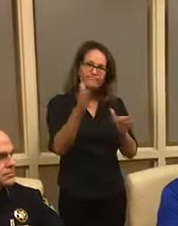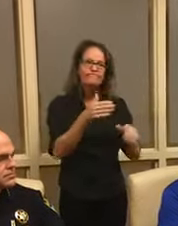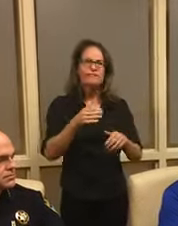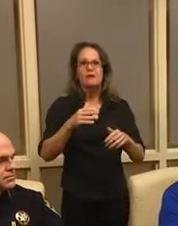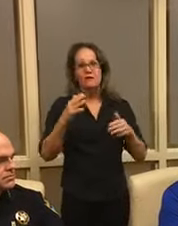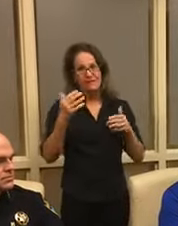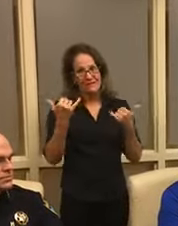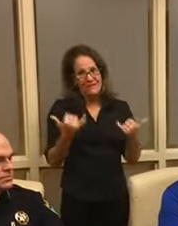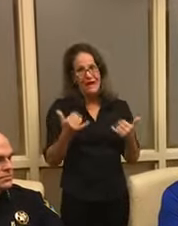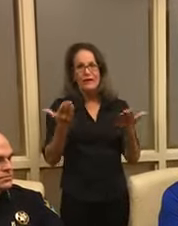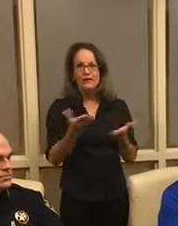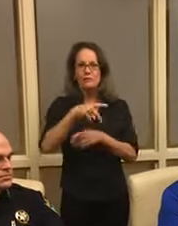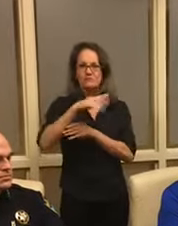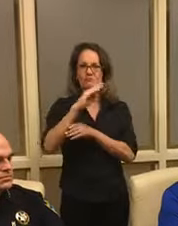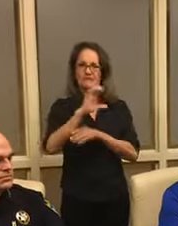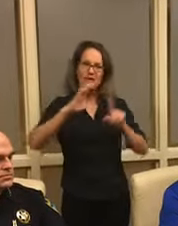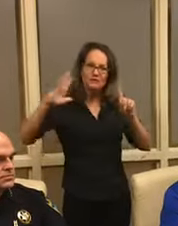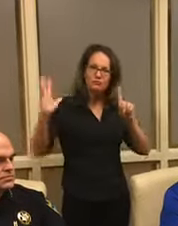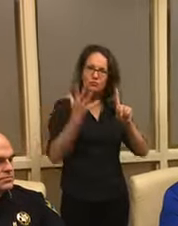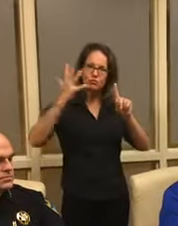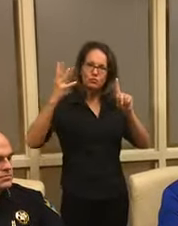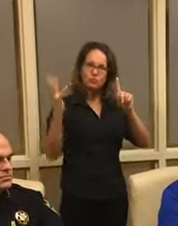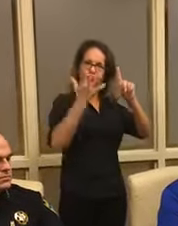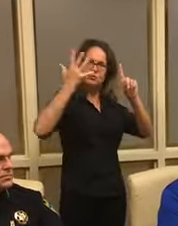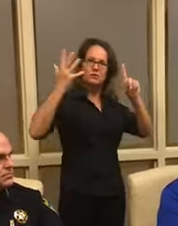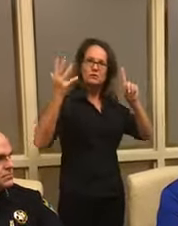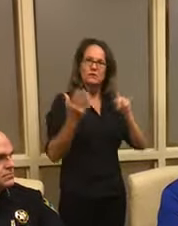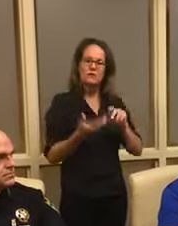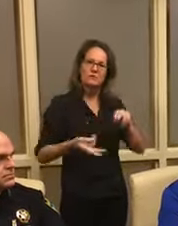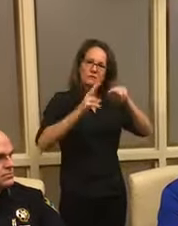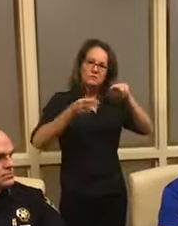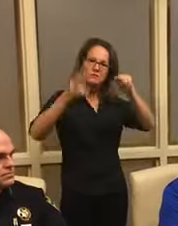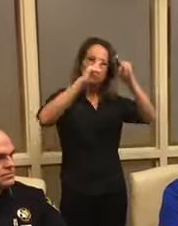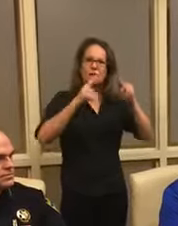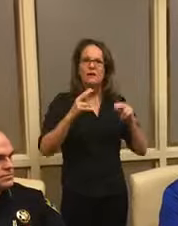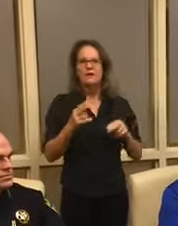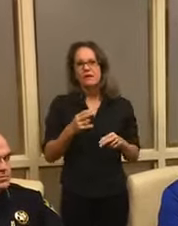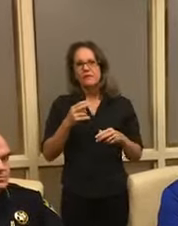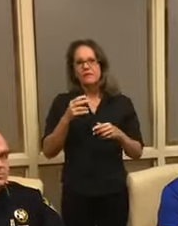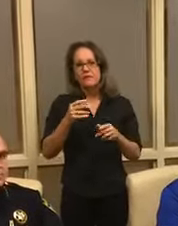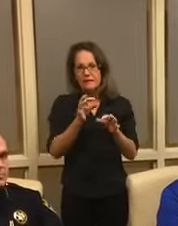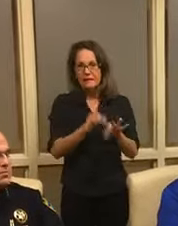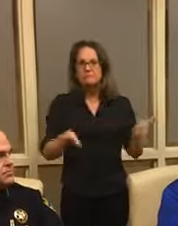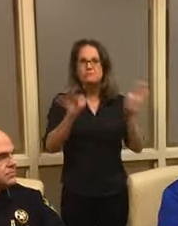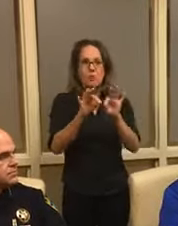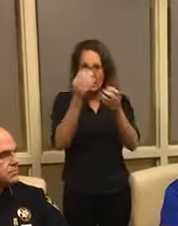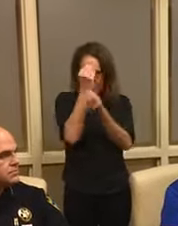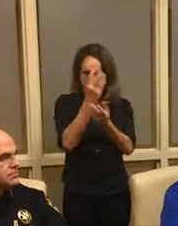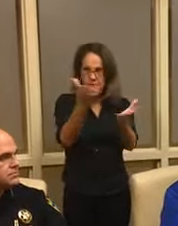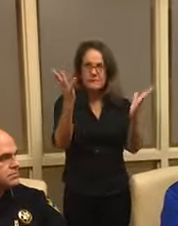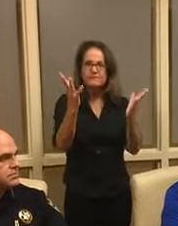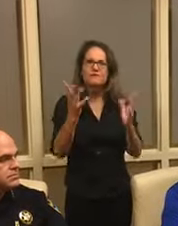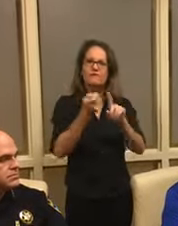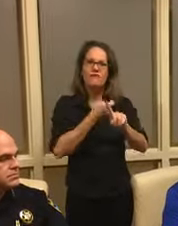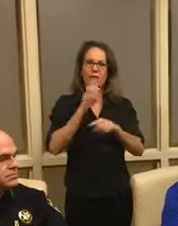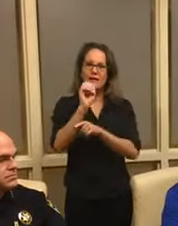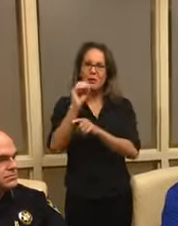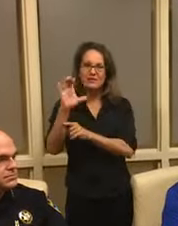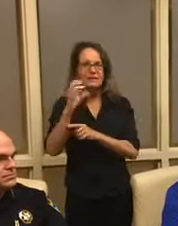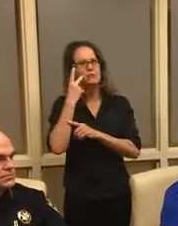stronger winds coming in here today. The key message coming out of the conference call with the county today is we've yet to see the worst of the